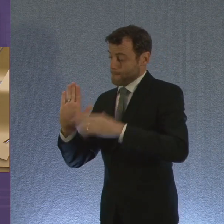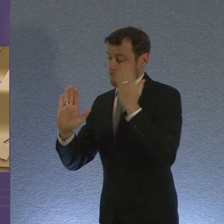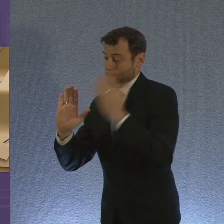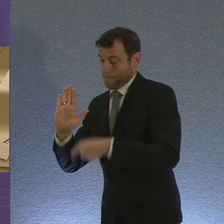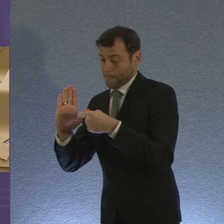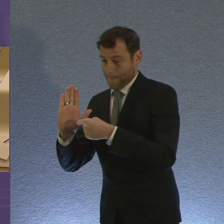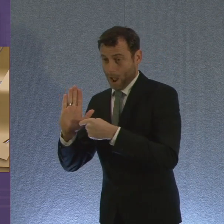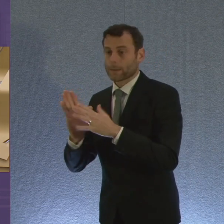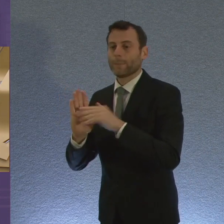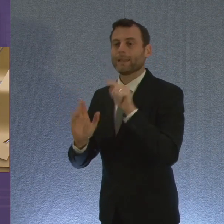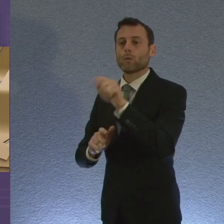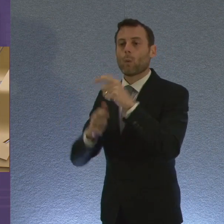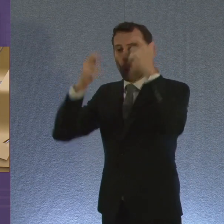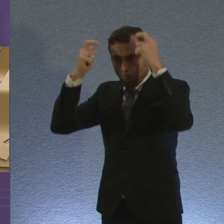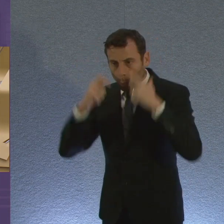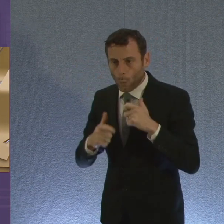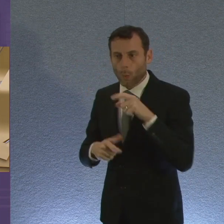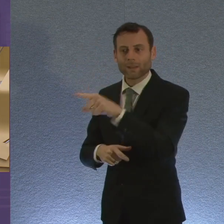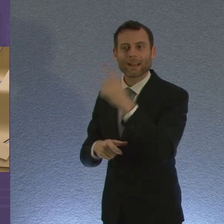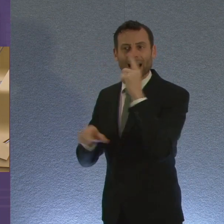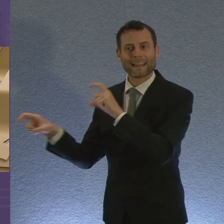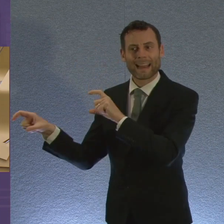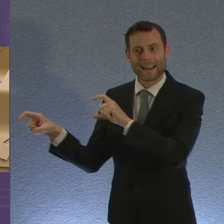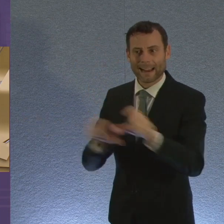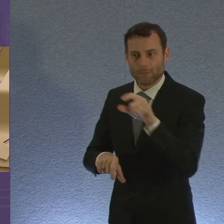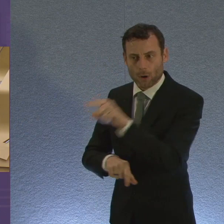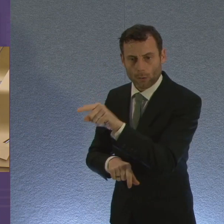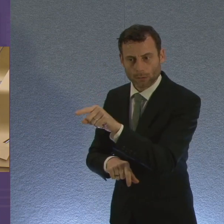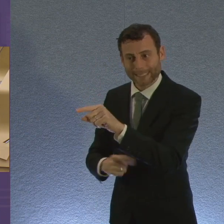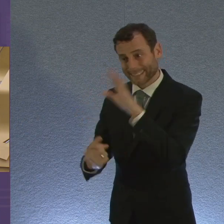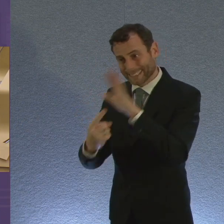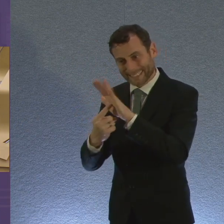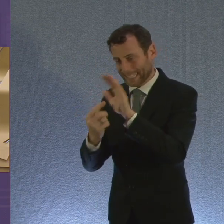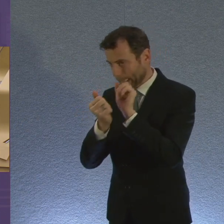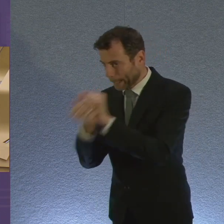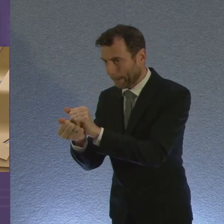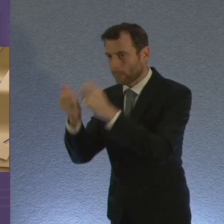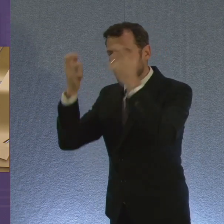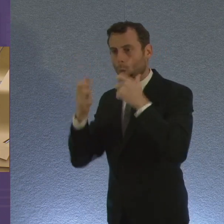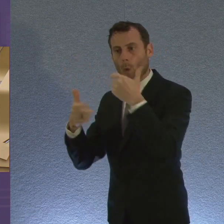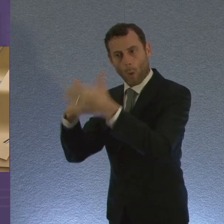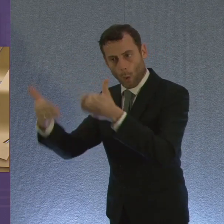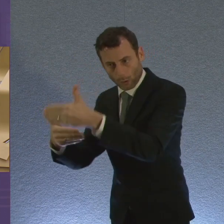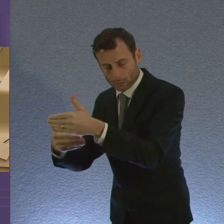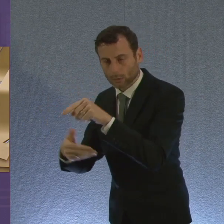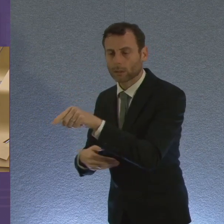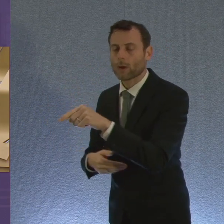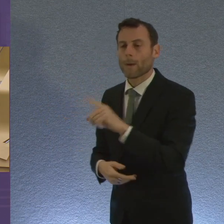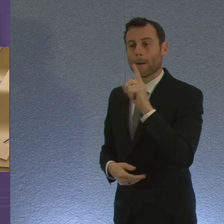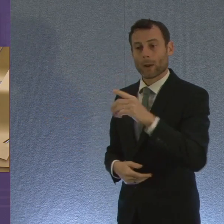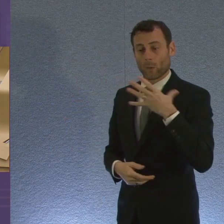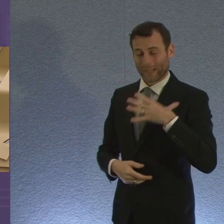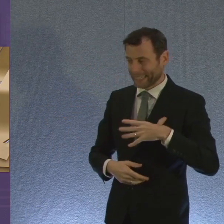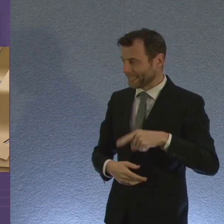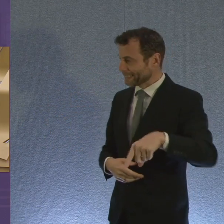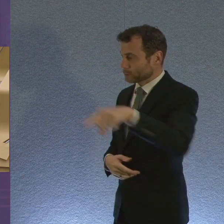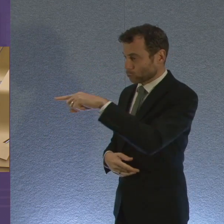to ensure that can happen. But we want, and I stress this, we want those means to command the widest support